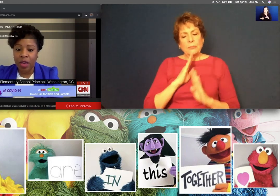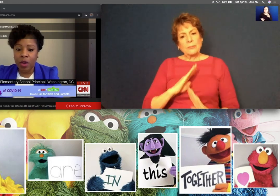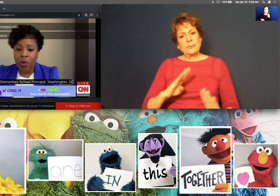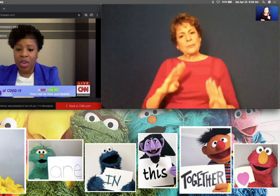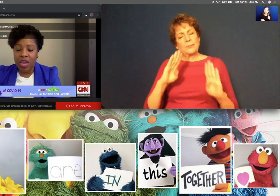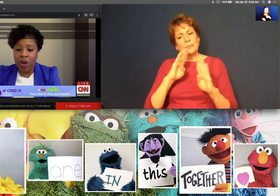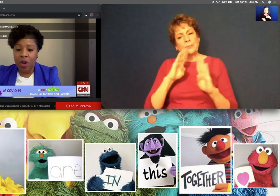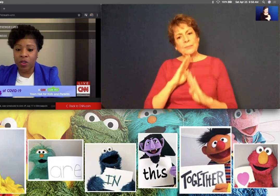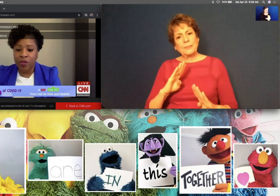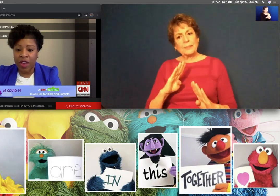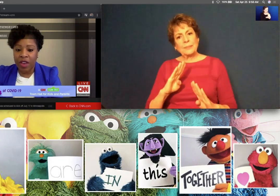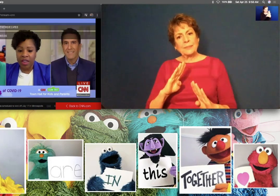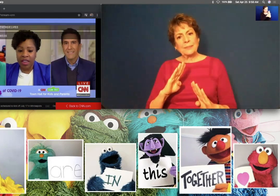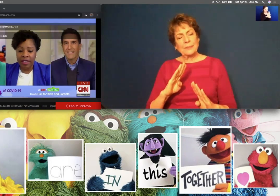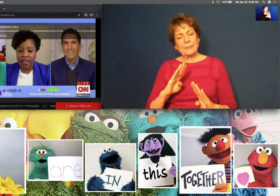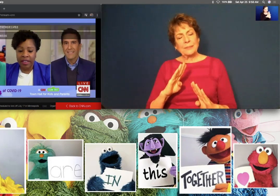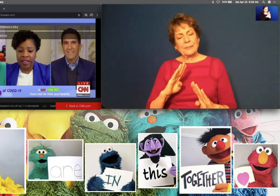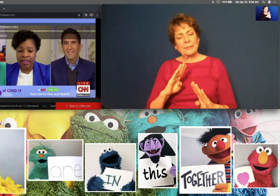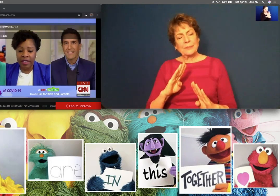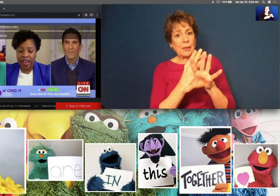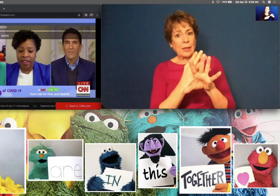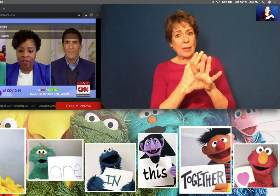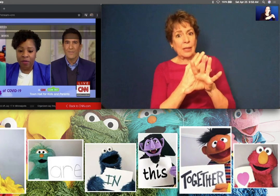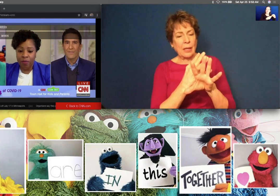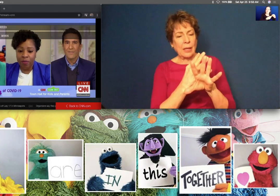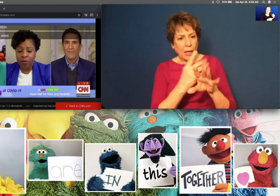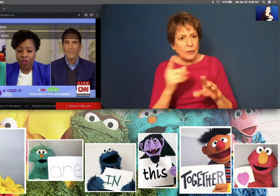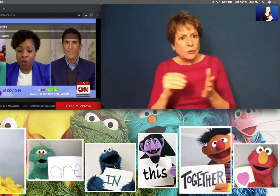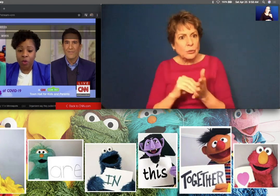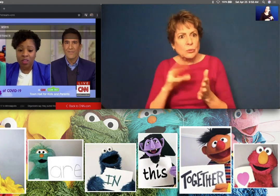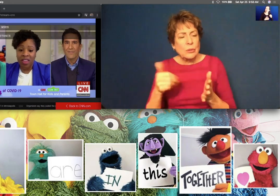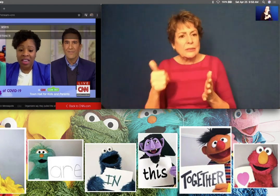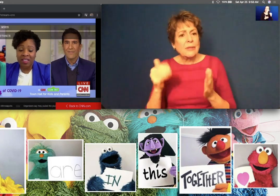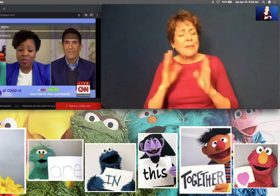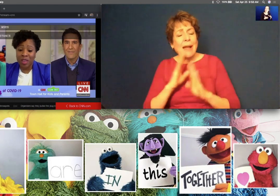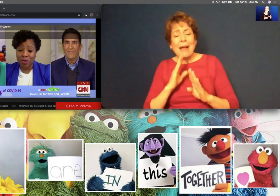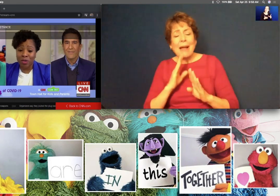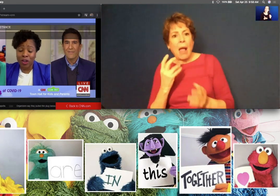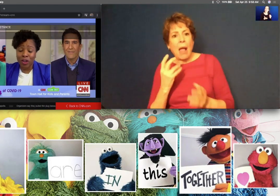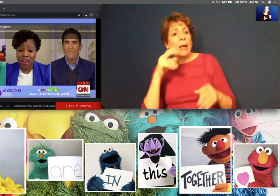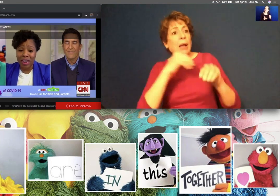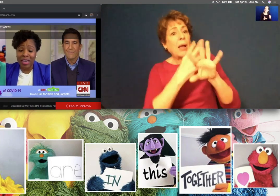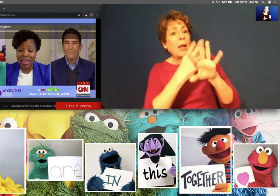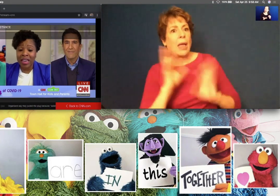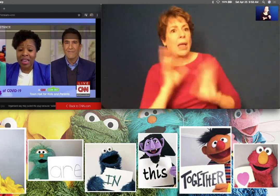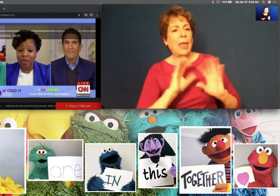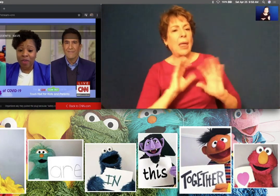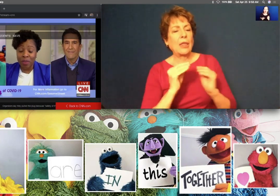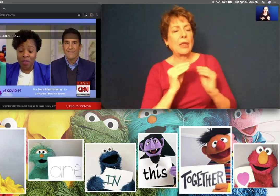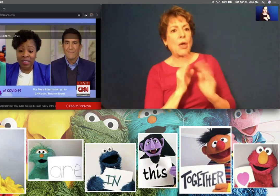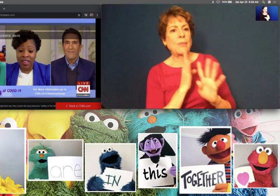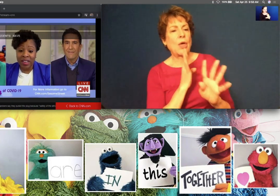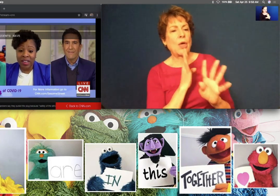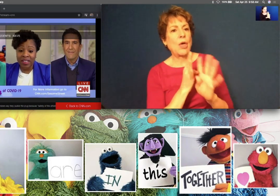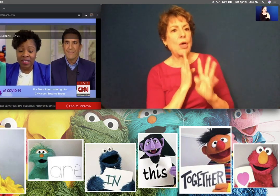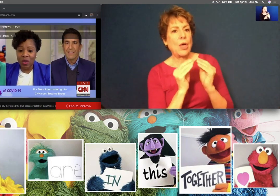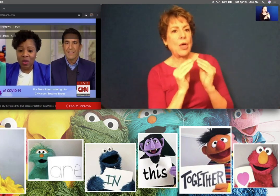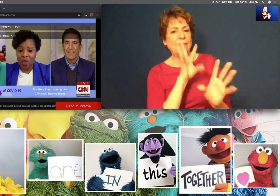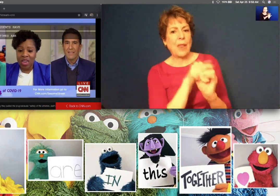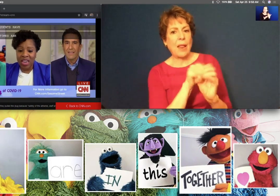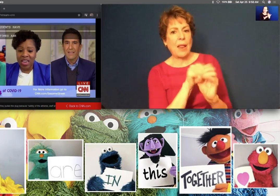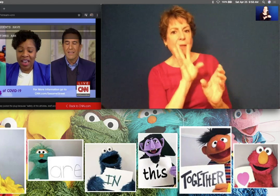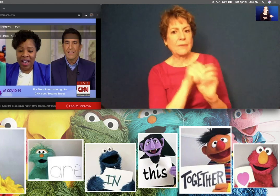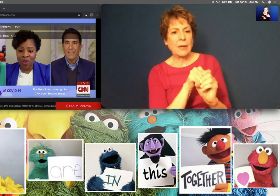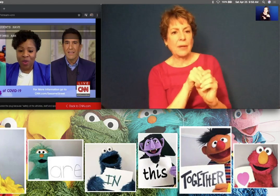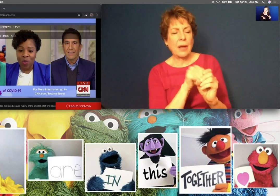they're responding during distance learning time. We also find that students have shown that they sometimes are